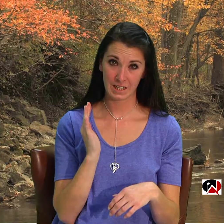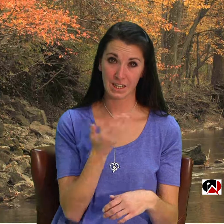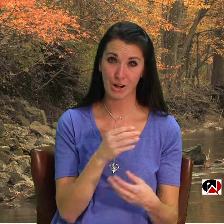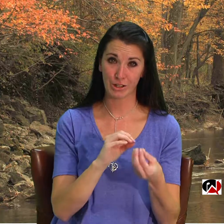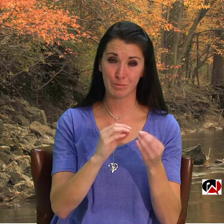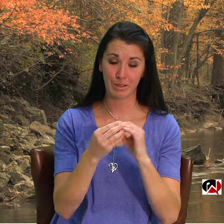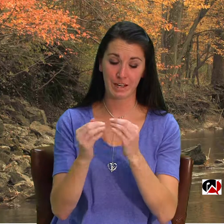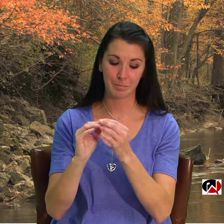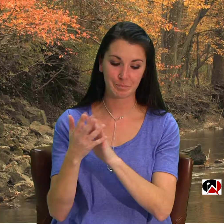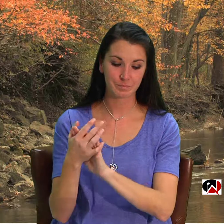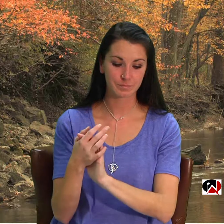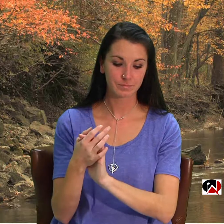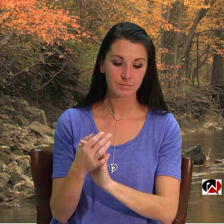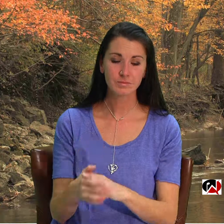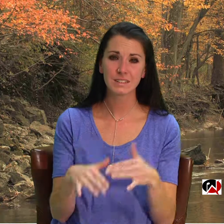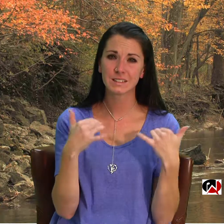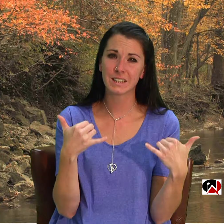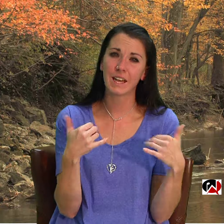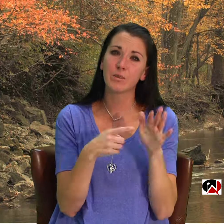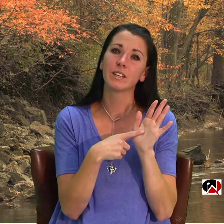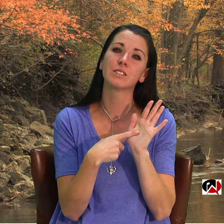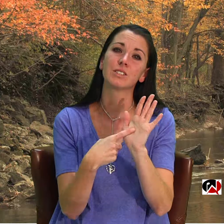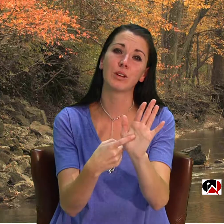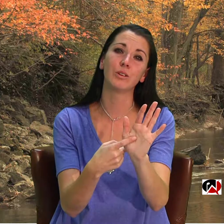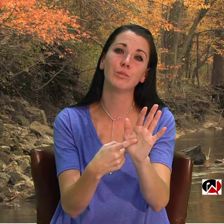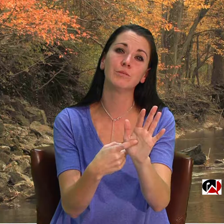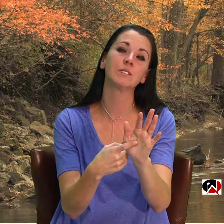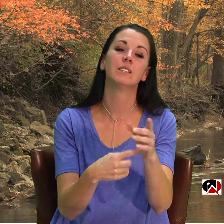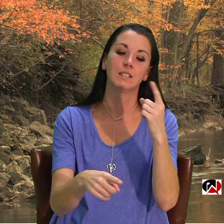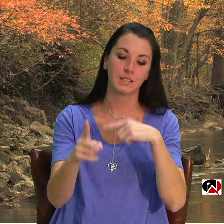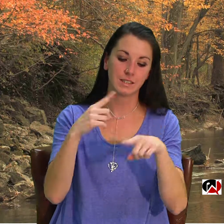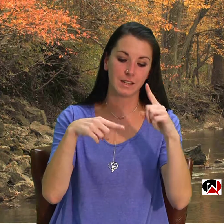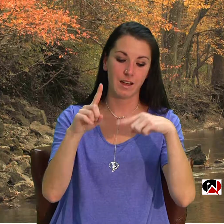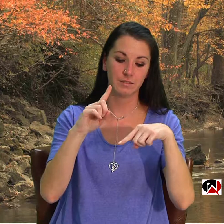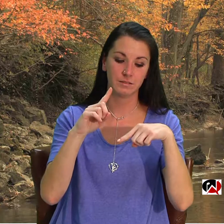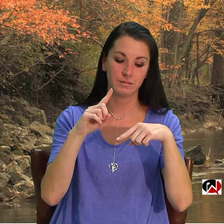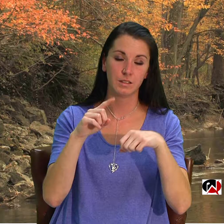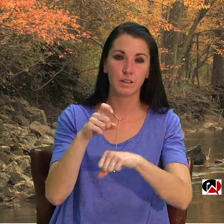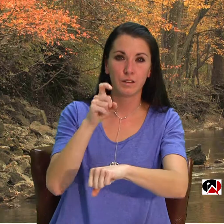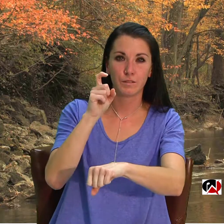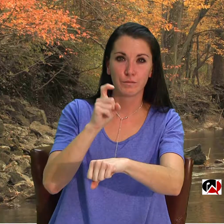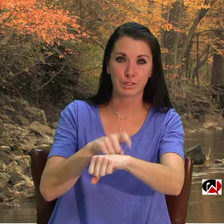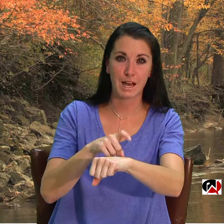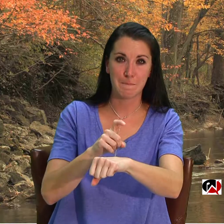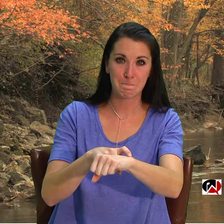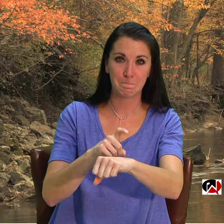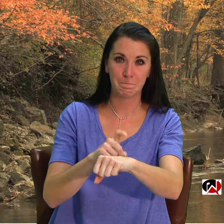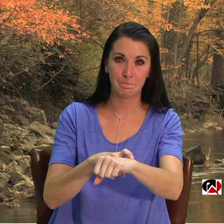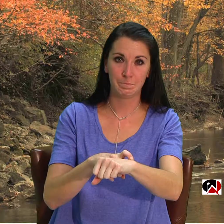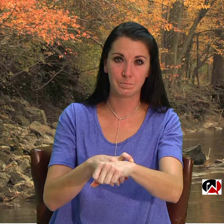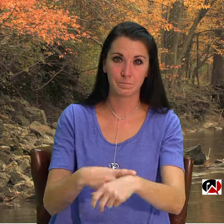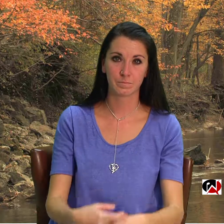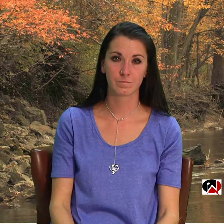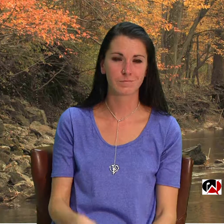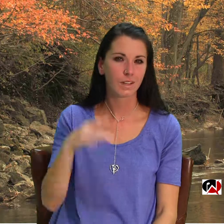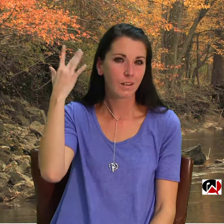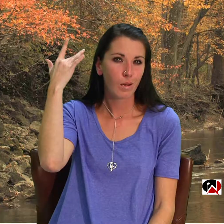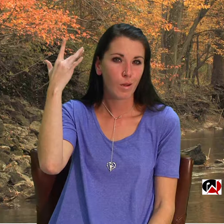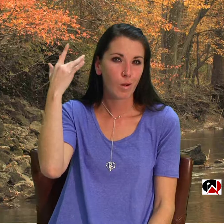I teach ASL here in our community. Today I would like